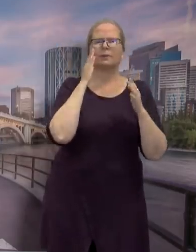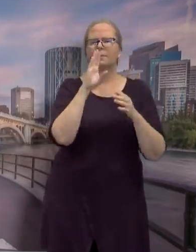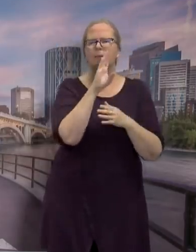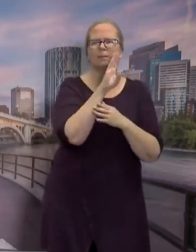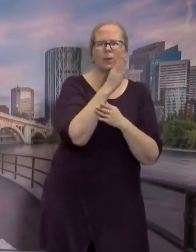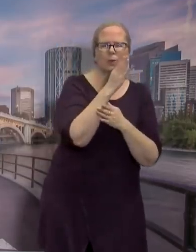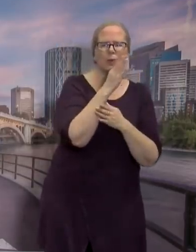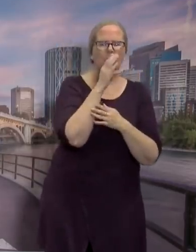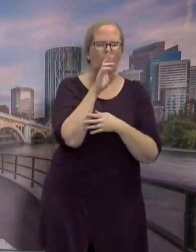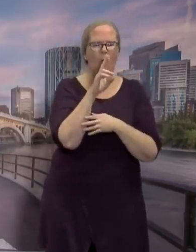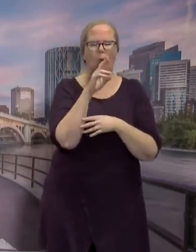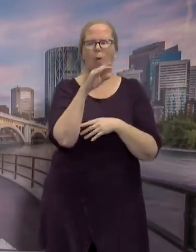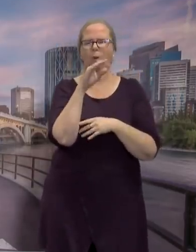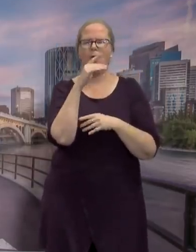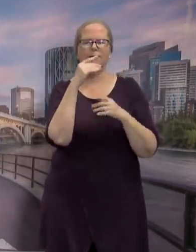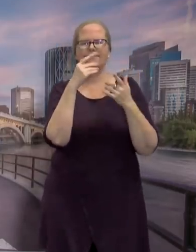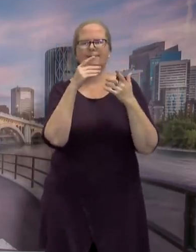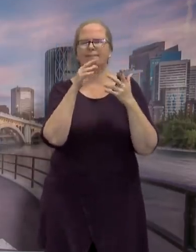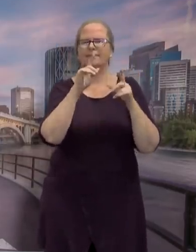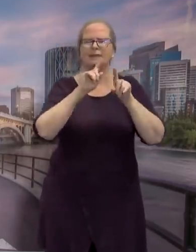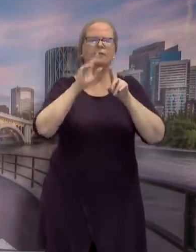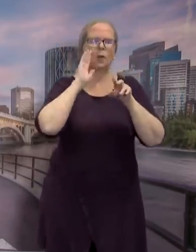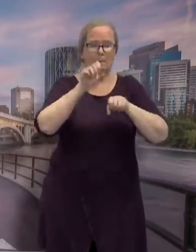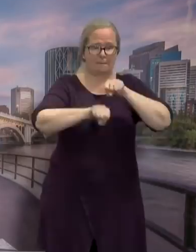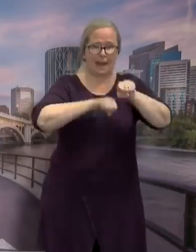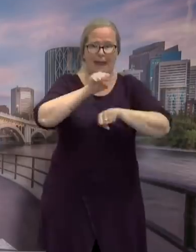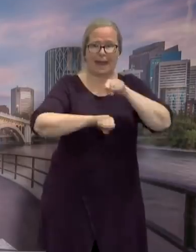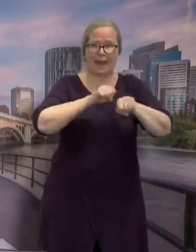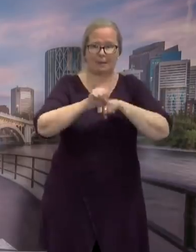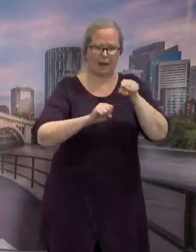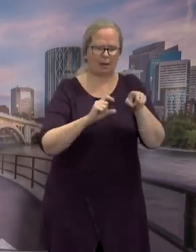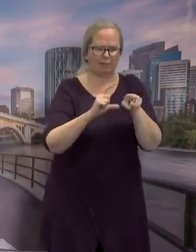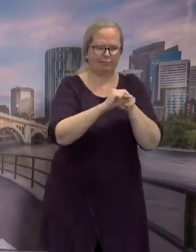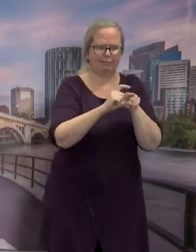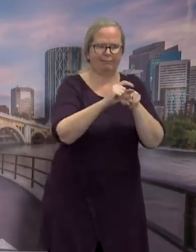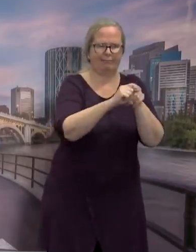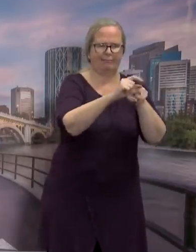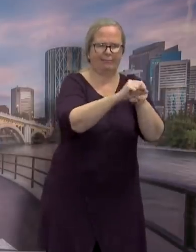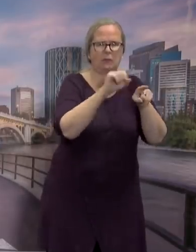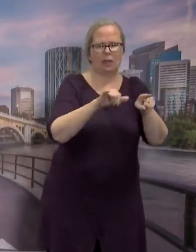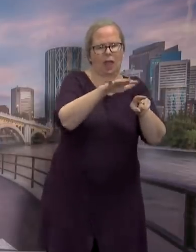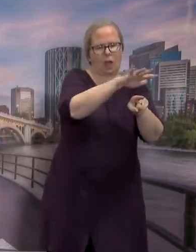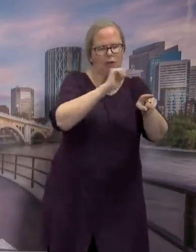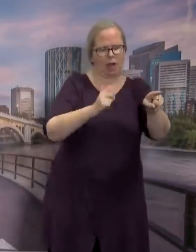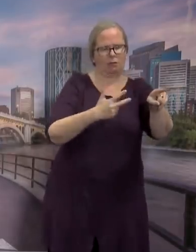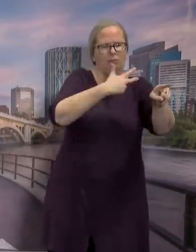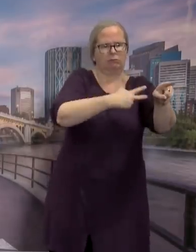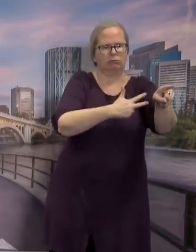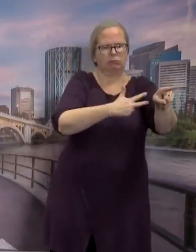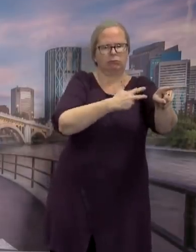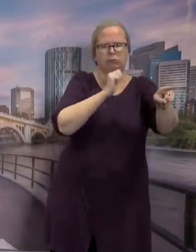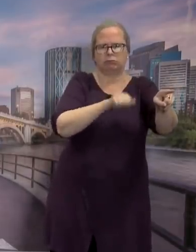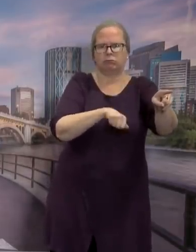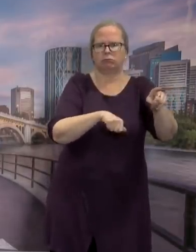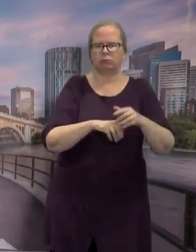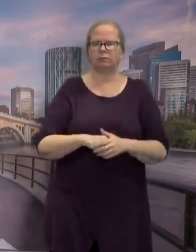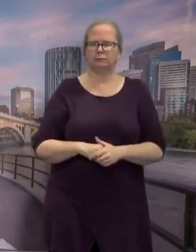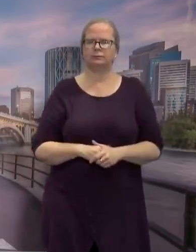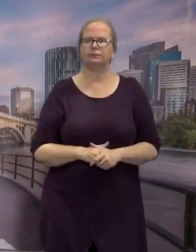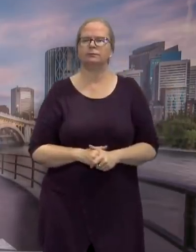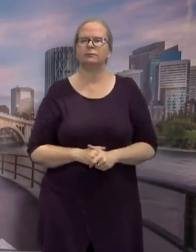rack, obviously. These are the sort of places where you want to leave this. Now, I have to tell you this. These